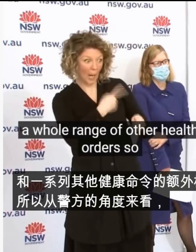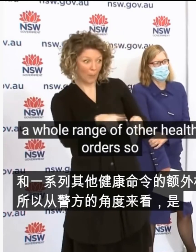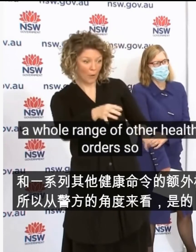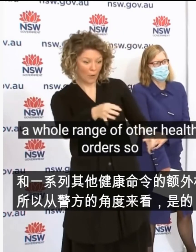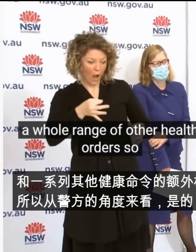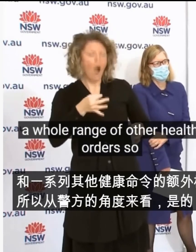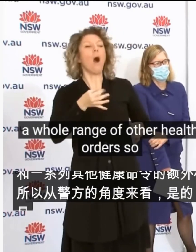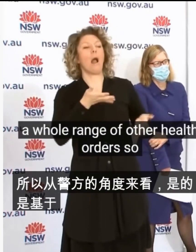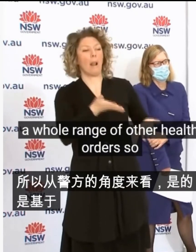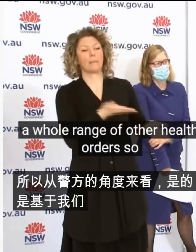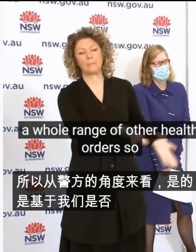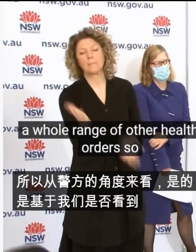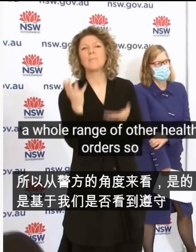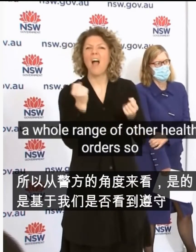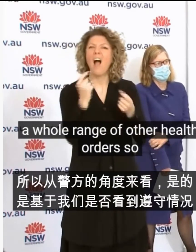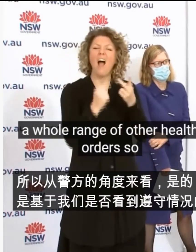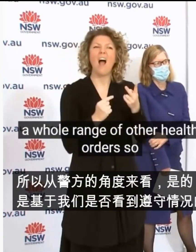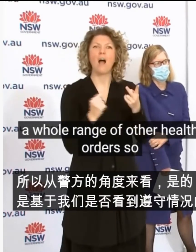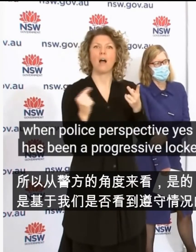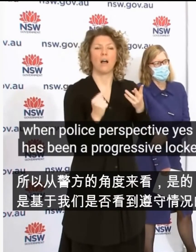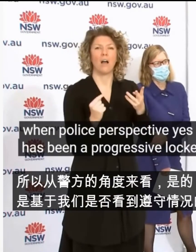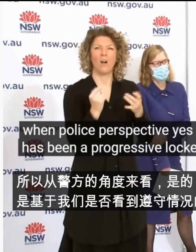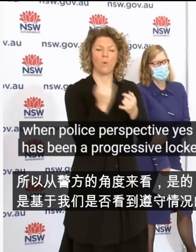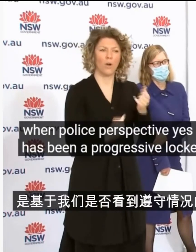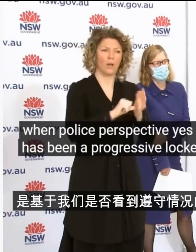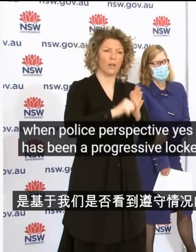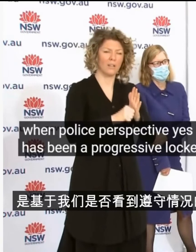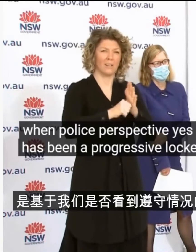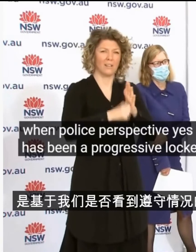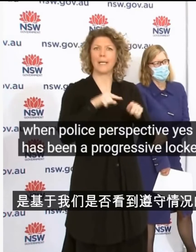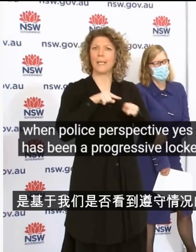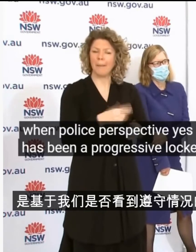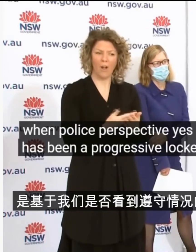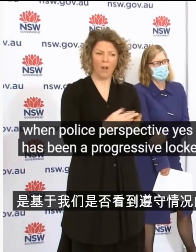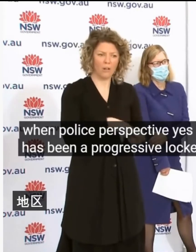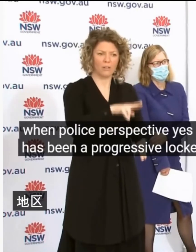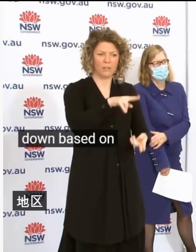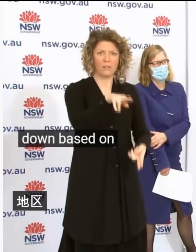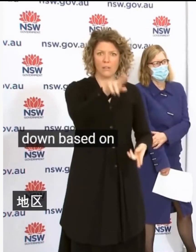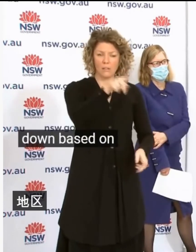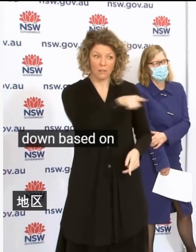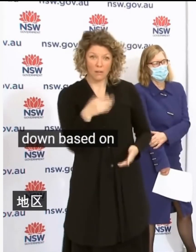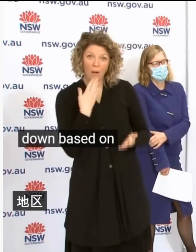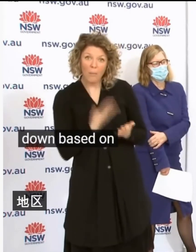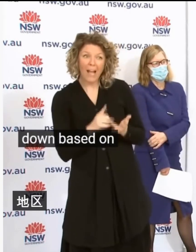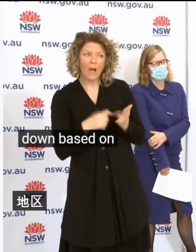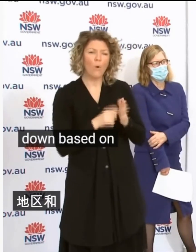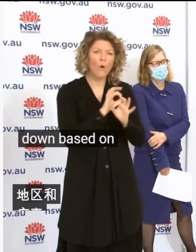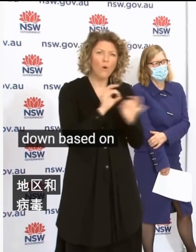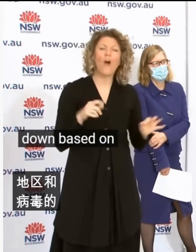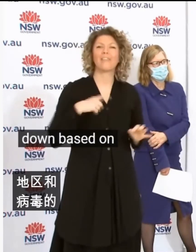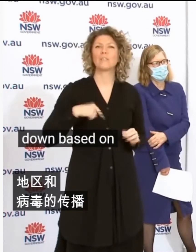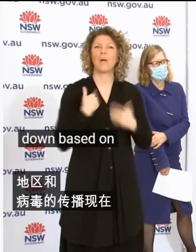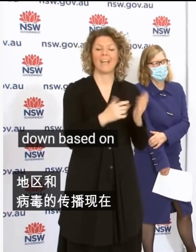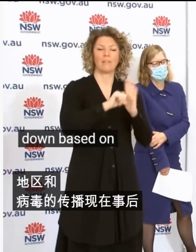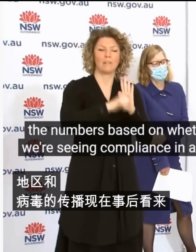police perspective, yes, it has been a progressive lockdown based on the numbers, based on whether we're seeing compliance in areas and the spread of